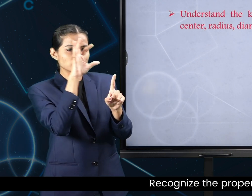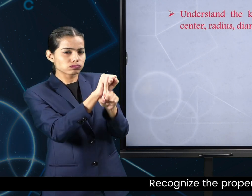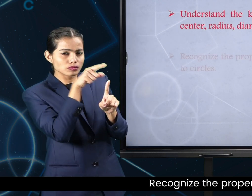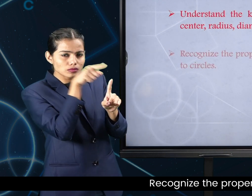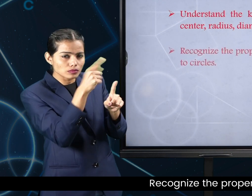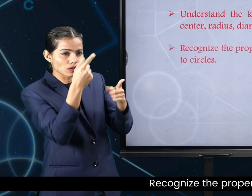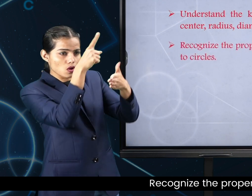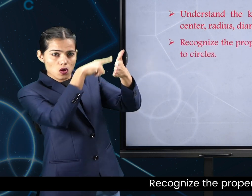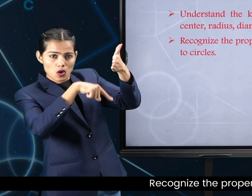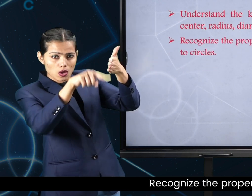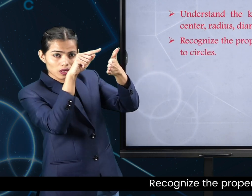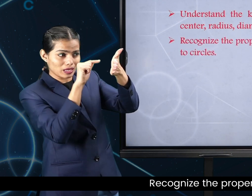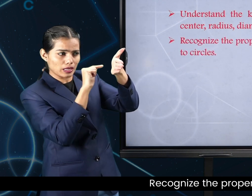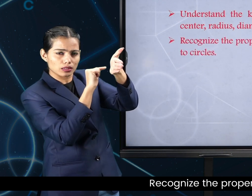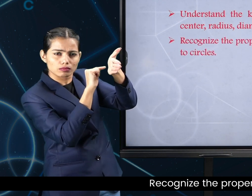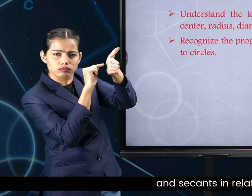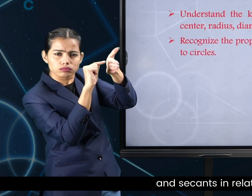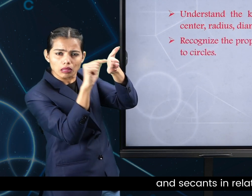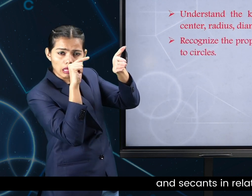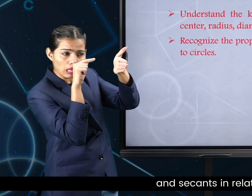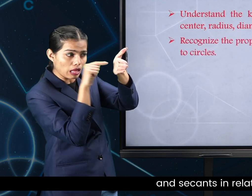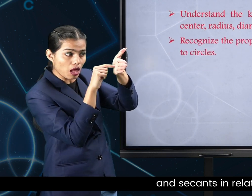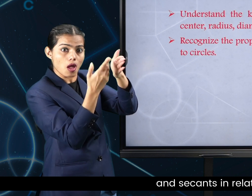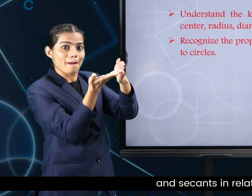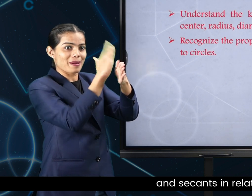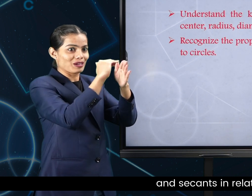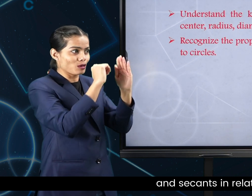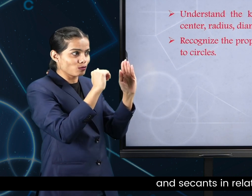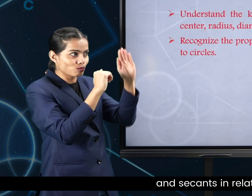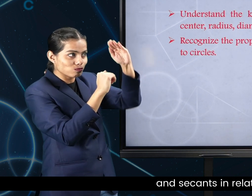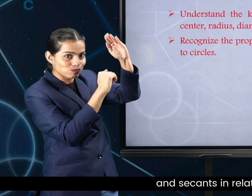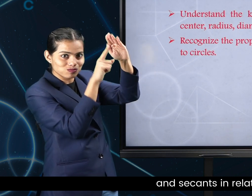Recognize the properties of tangents and secants in relation to circles.